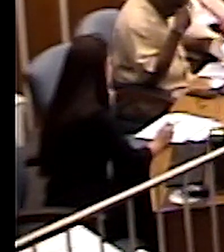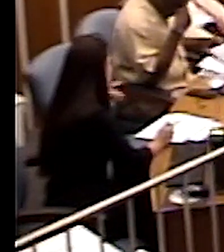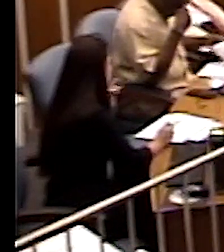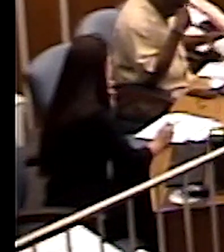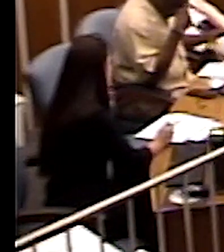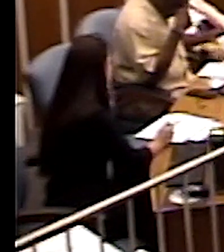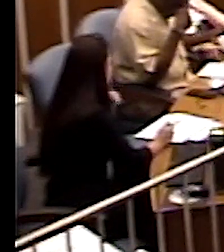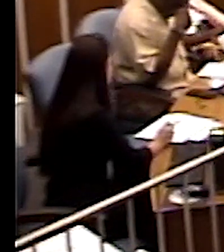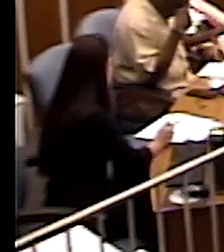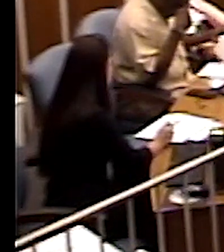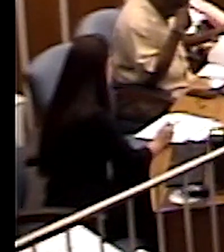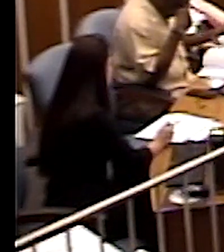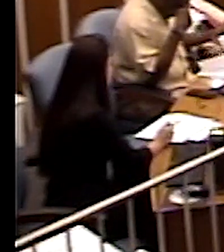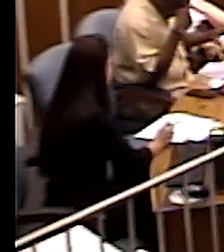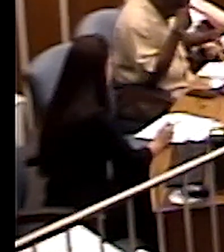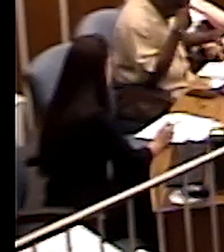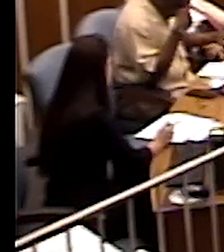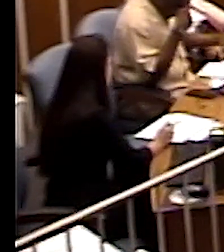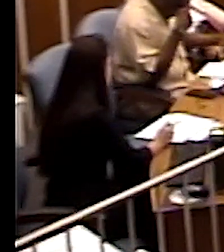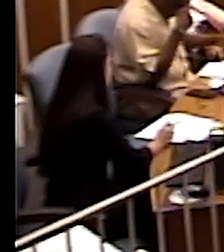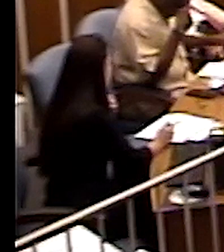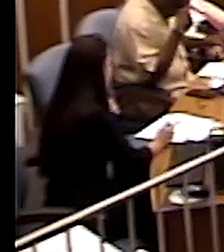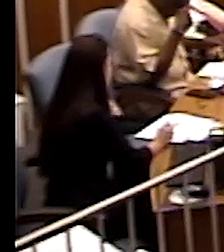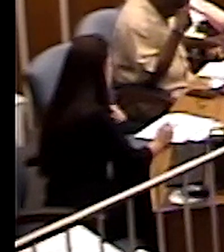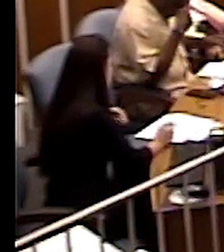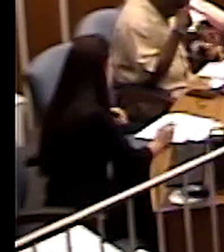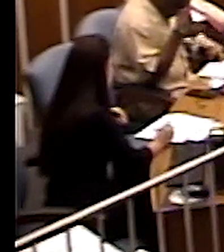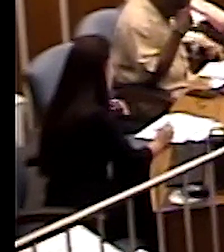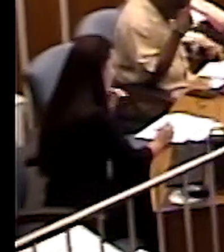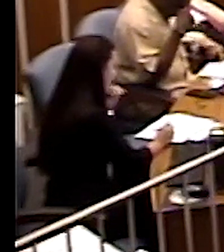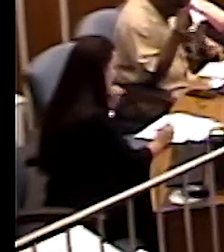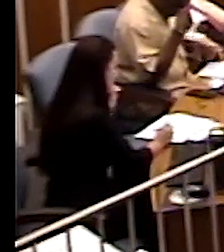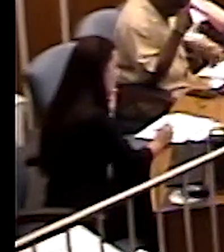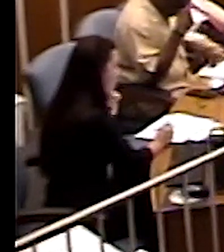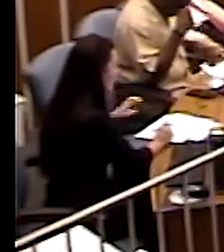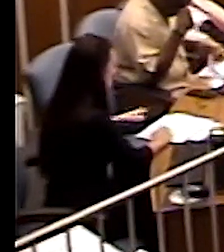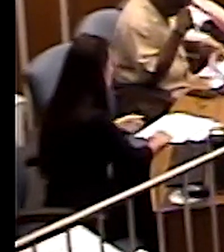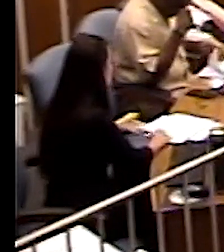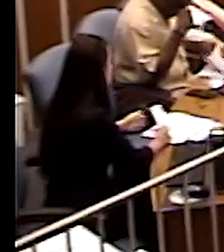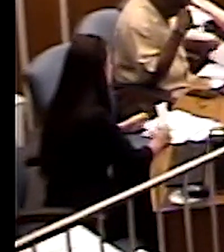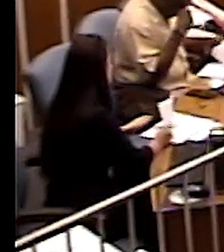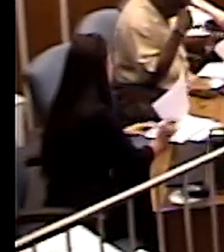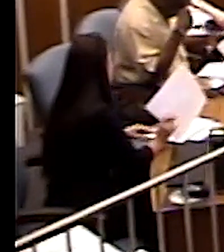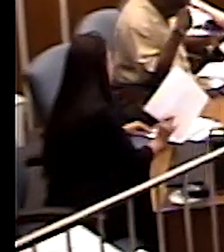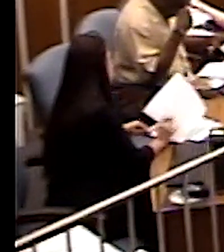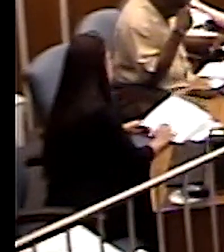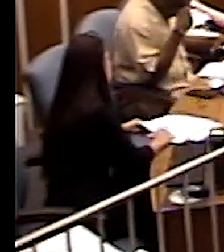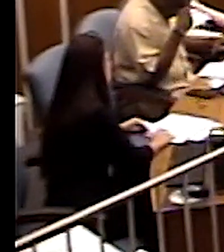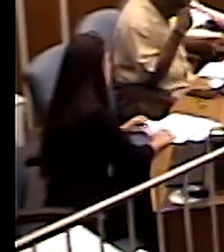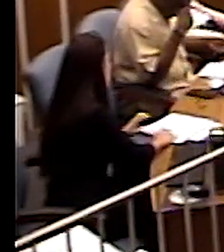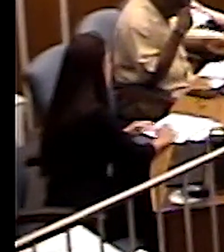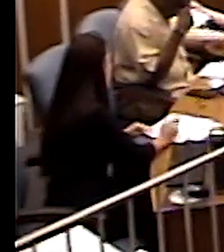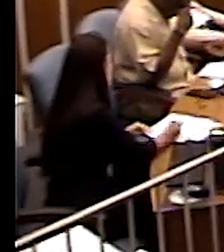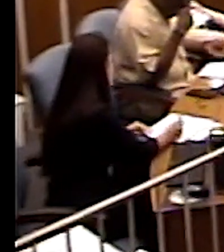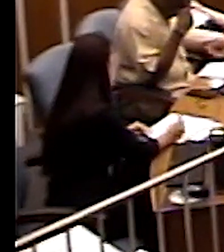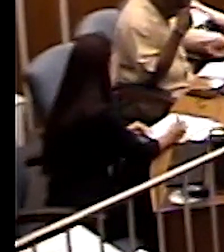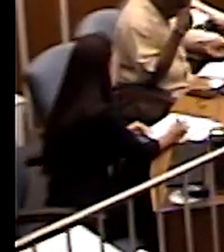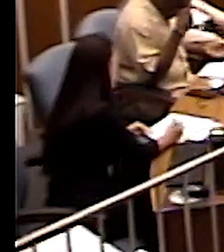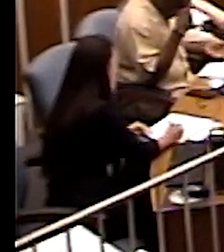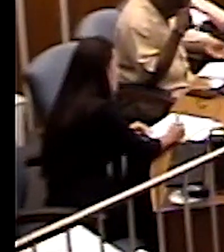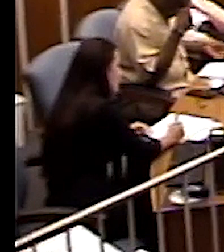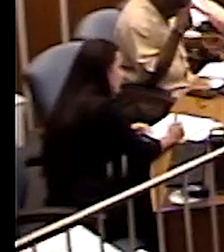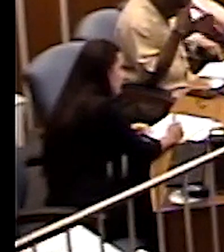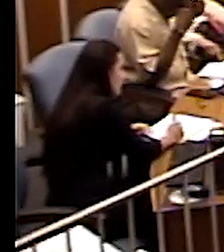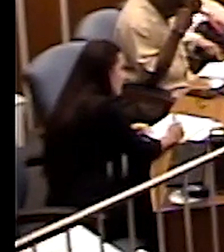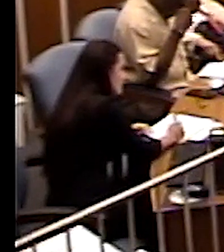involving personnel and/or legal matters as follows. Personnel, an EMS personnel update, anticipated disclosure 6 months.